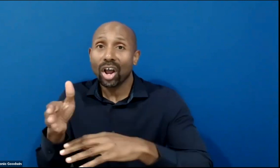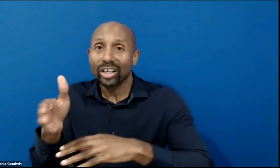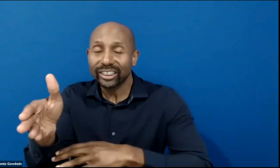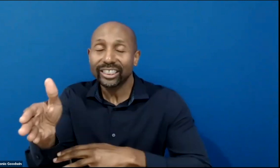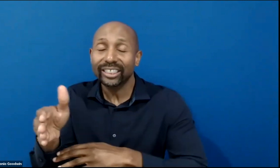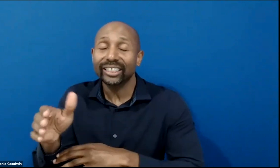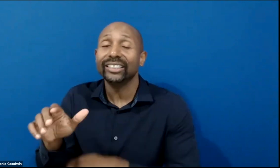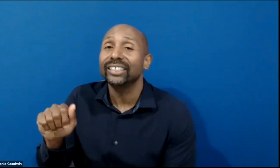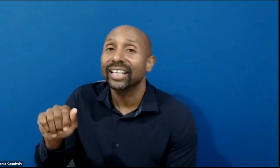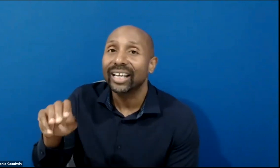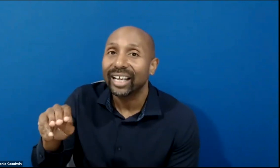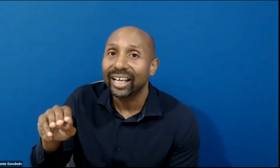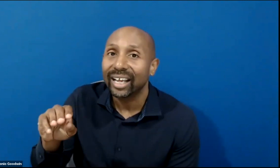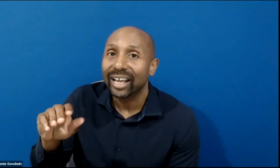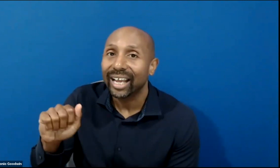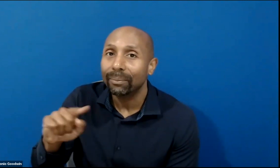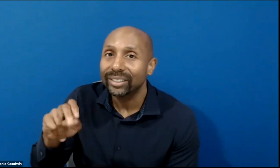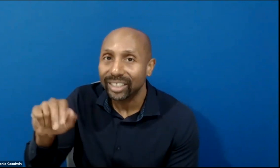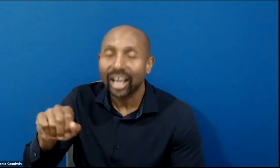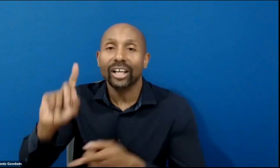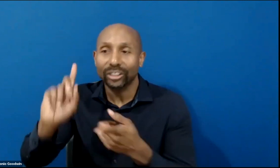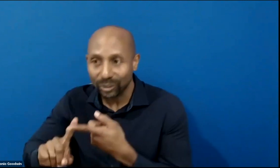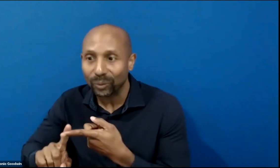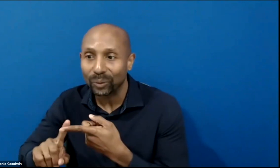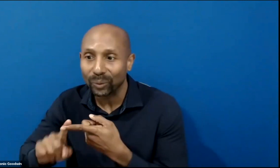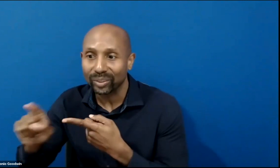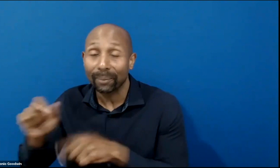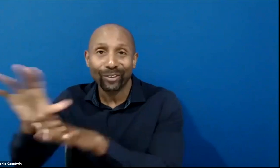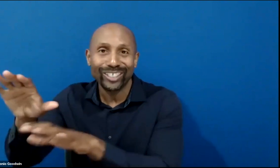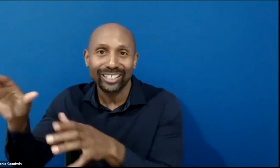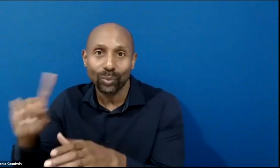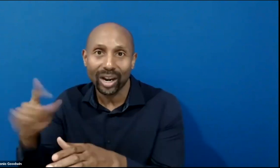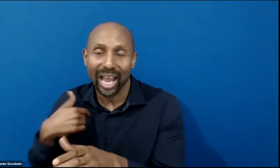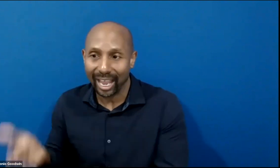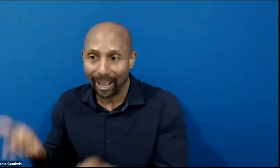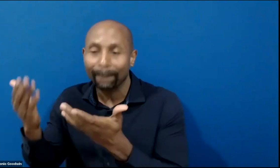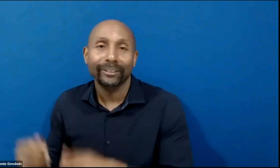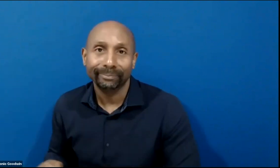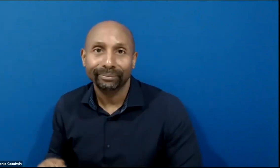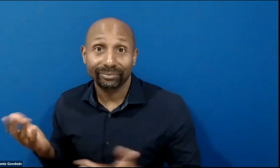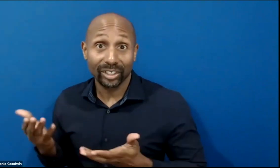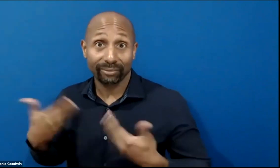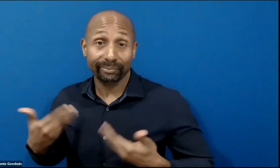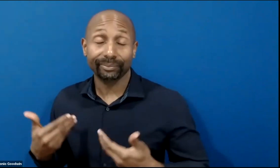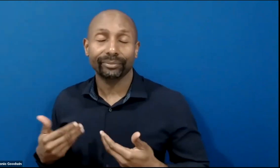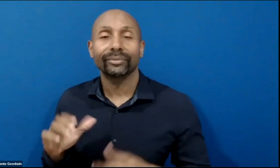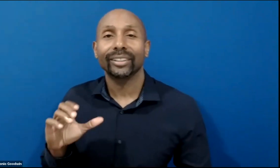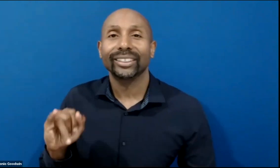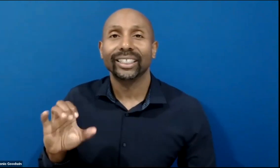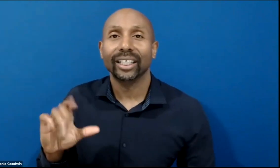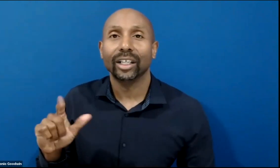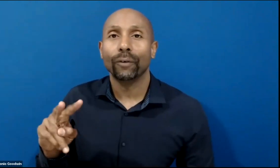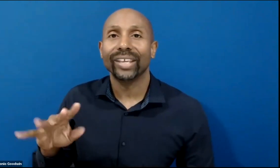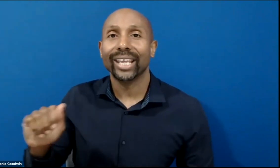mountains. Why do I say that? Because Ciclovía happened here, because we are in an environment